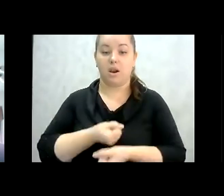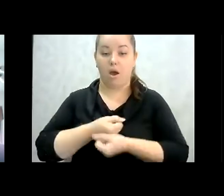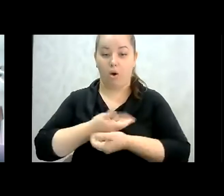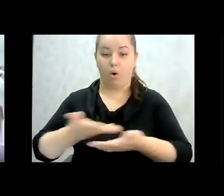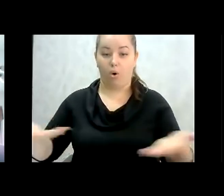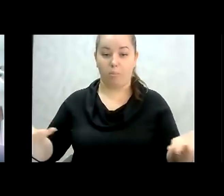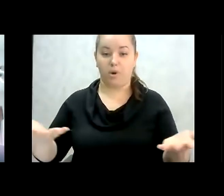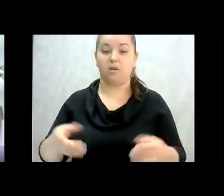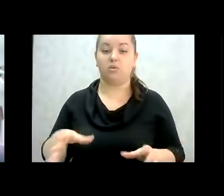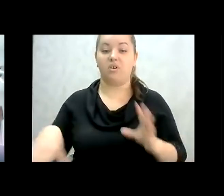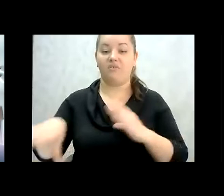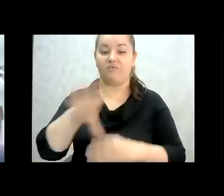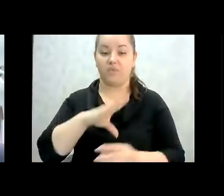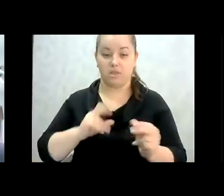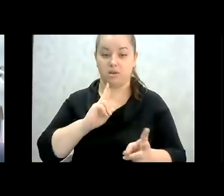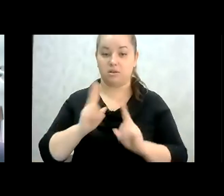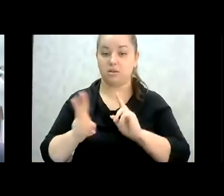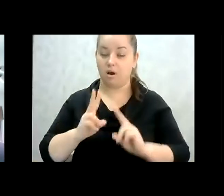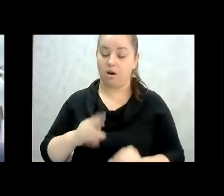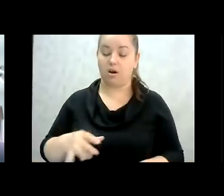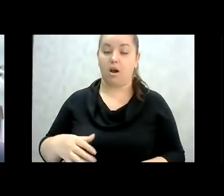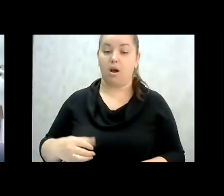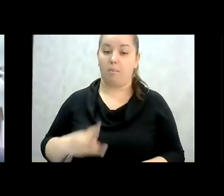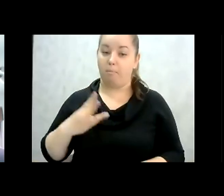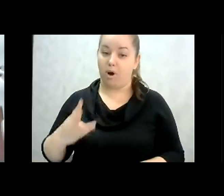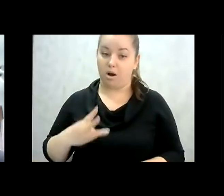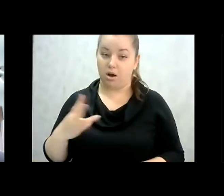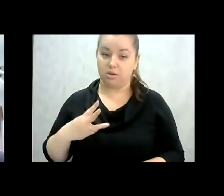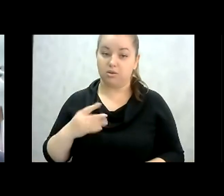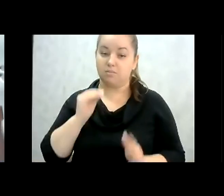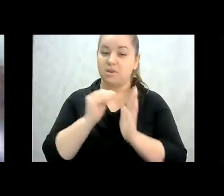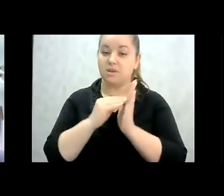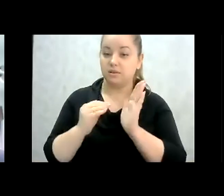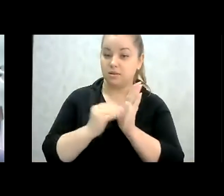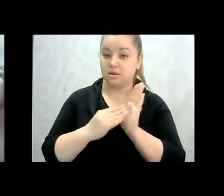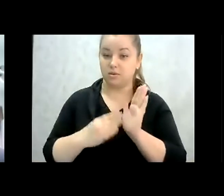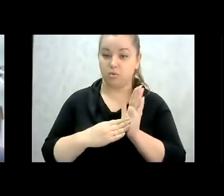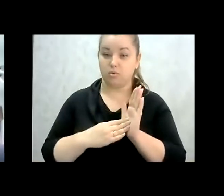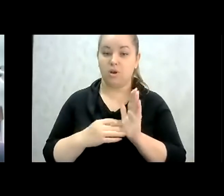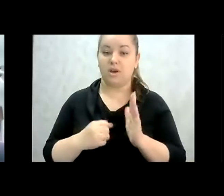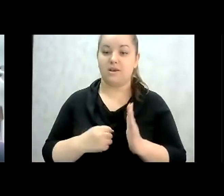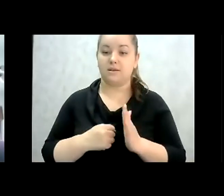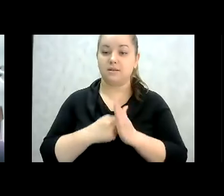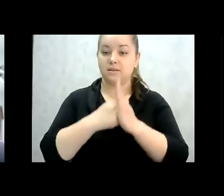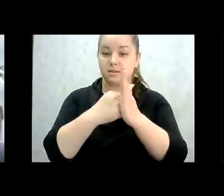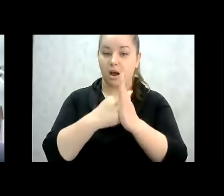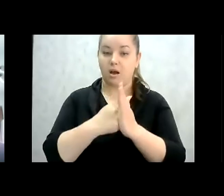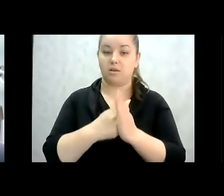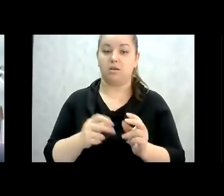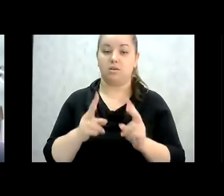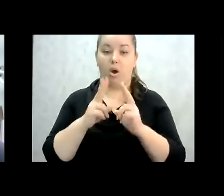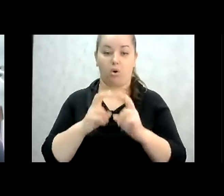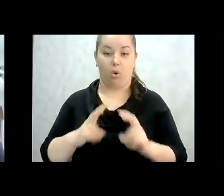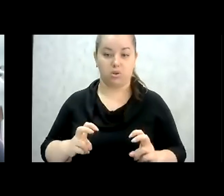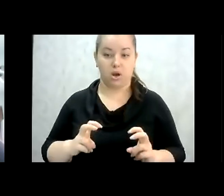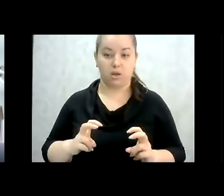those complaints. So these are some of the recommendations which were previously formulated by NMO and which remain to be